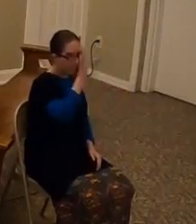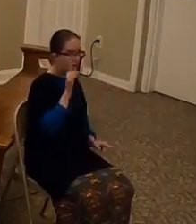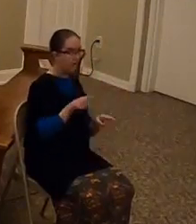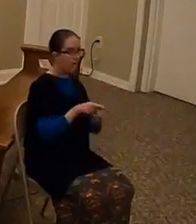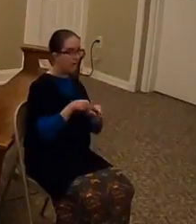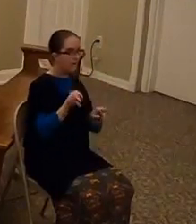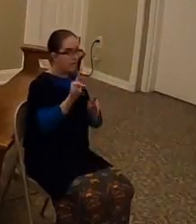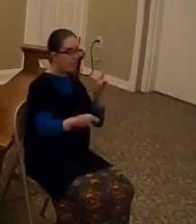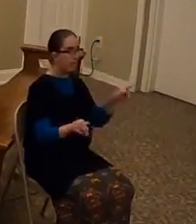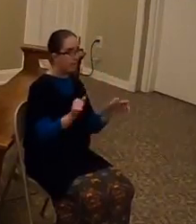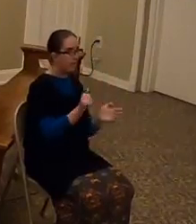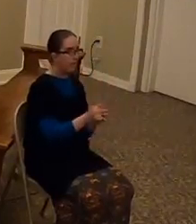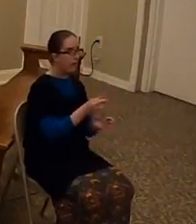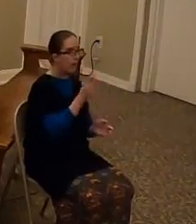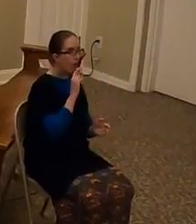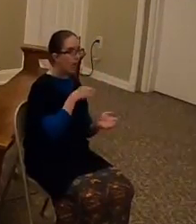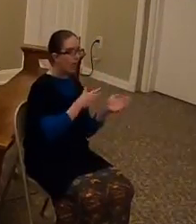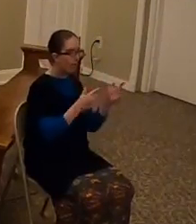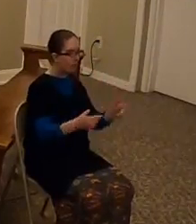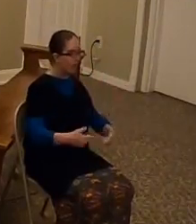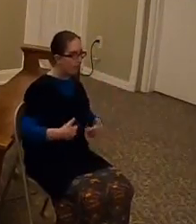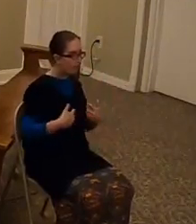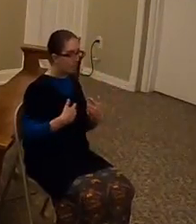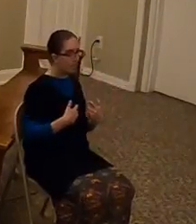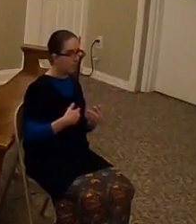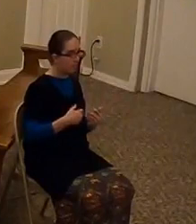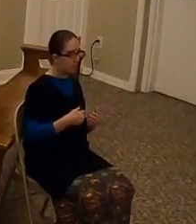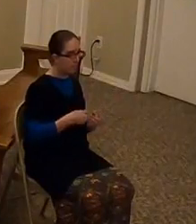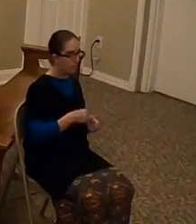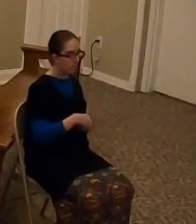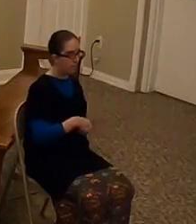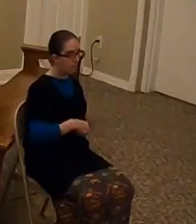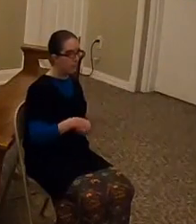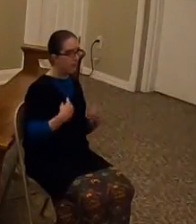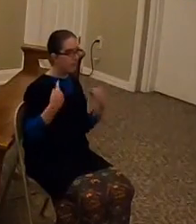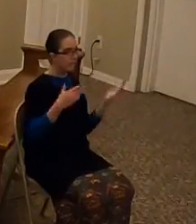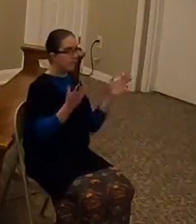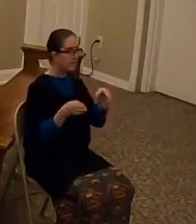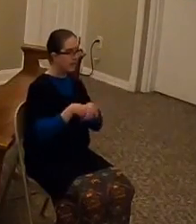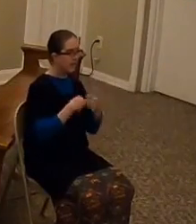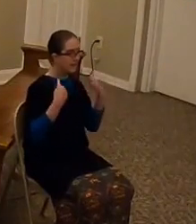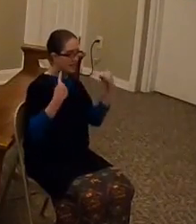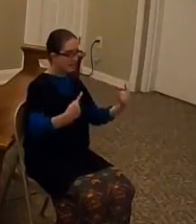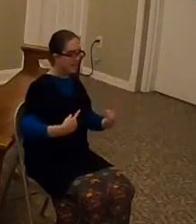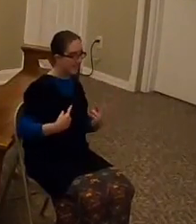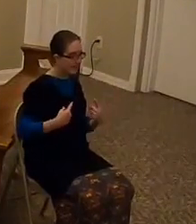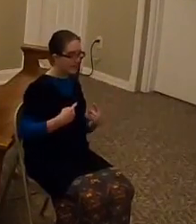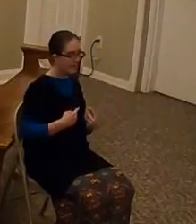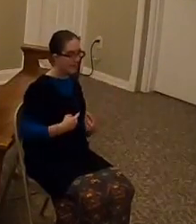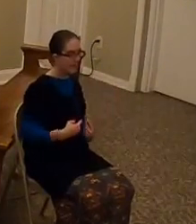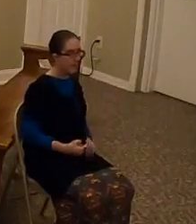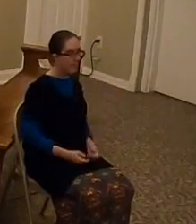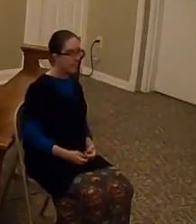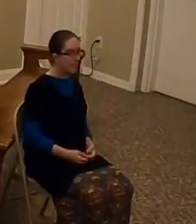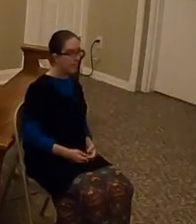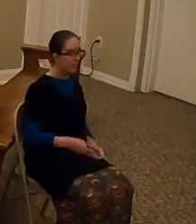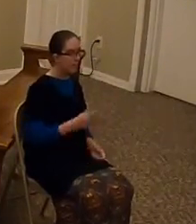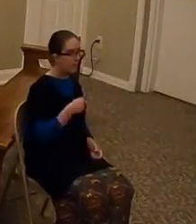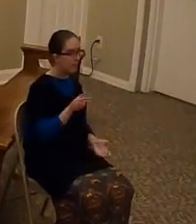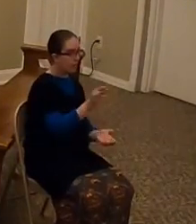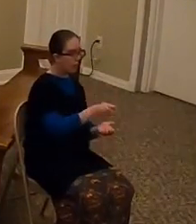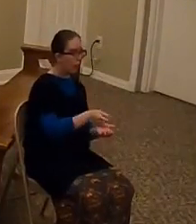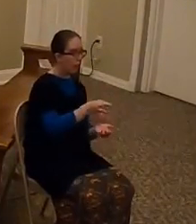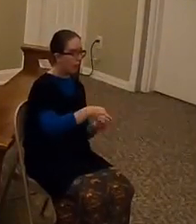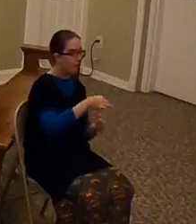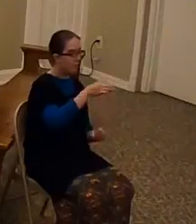are alive from the dead. You were dead in sin and trespasses, according to the Word of God. Yeah. And the